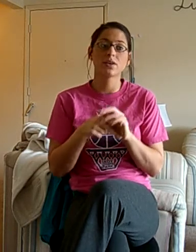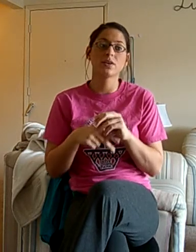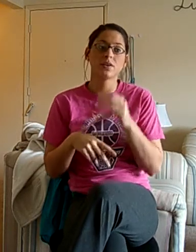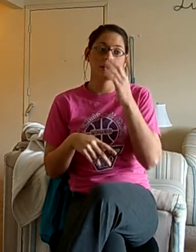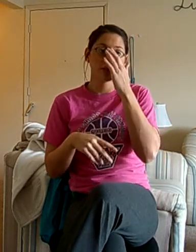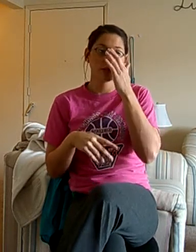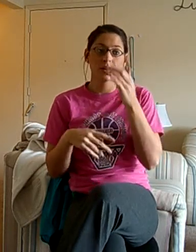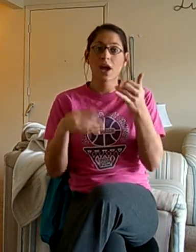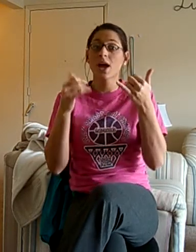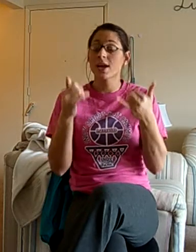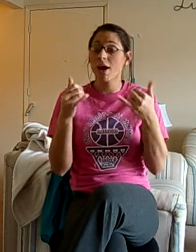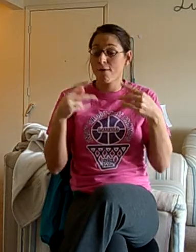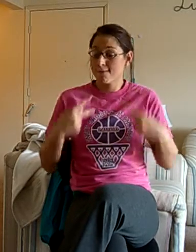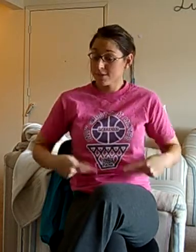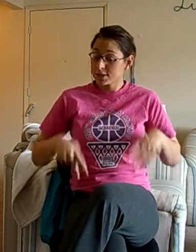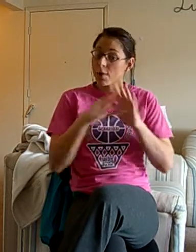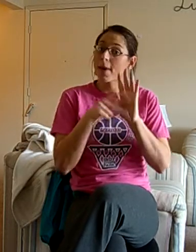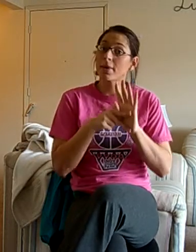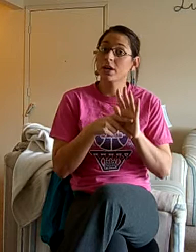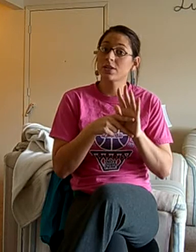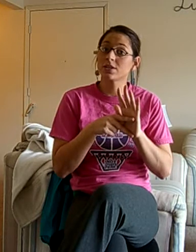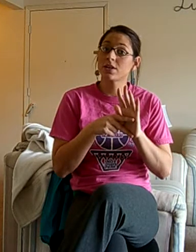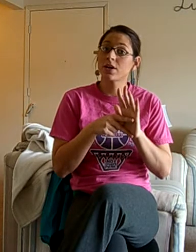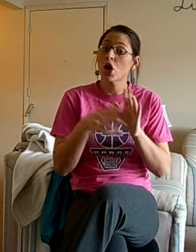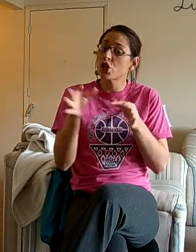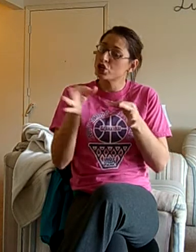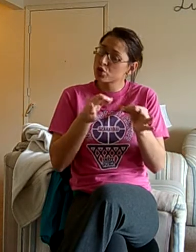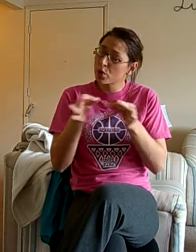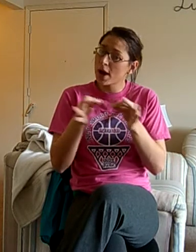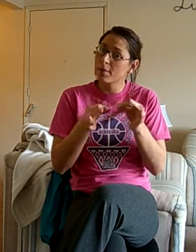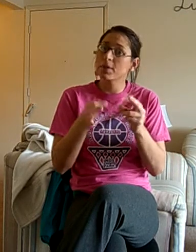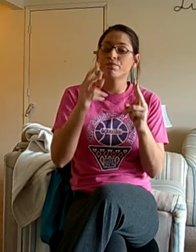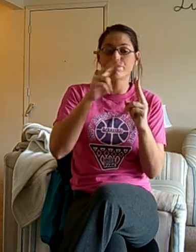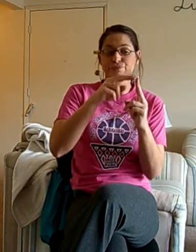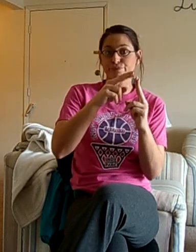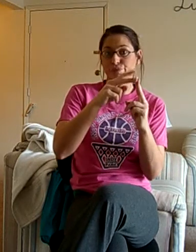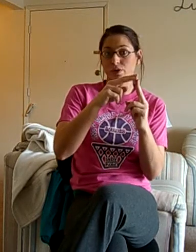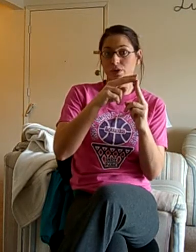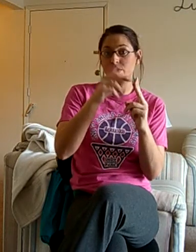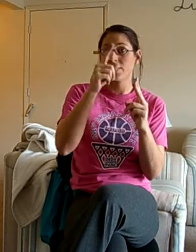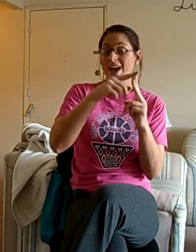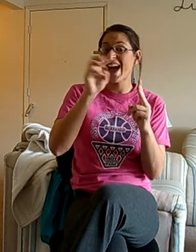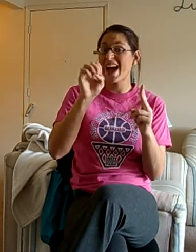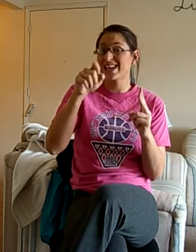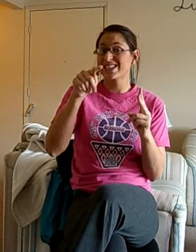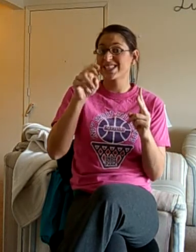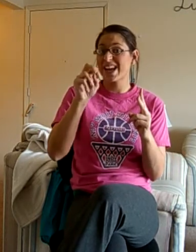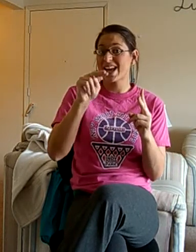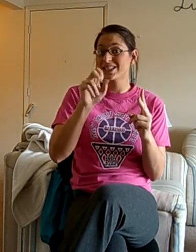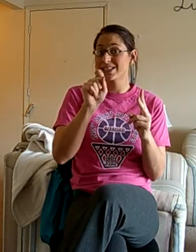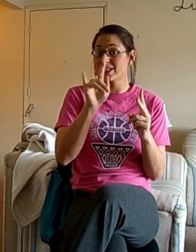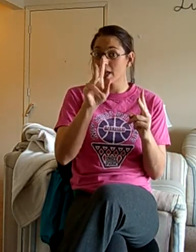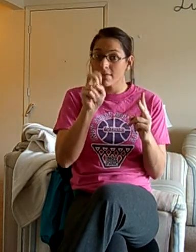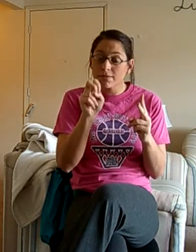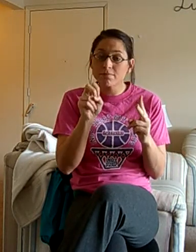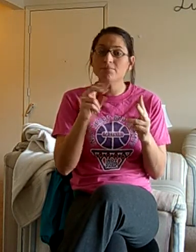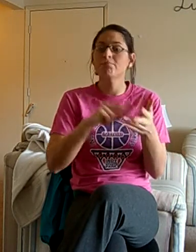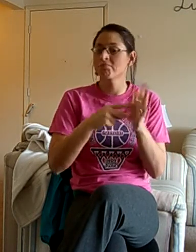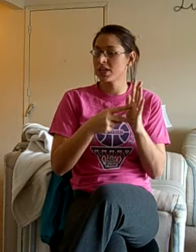Now, physical properties can be described as being one of two types. They can either be extensive, and extensive properties are dependent upon